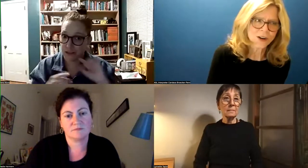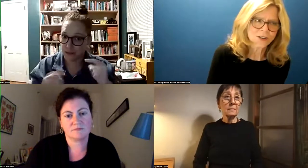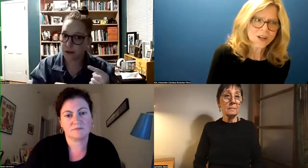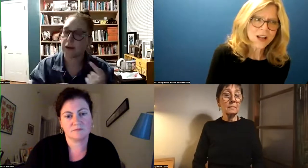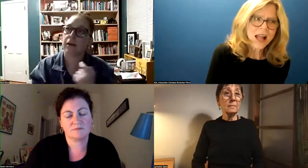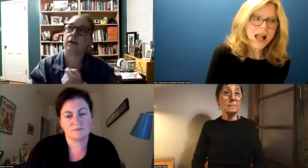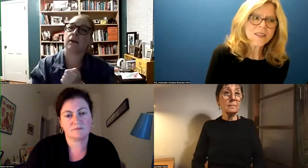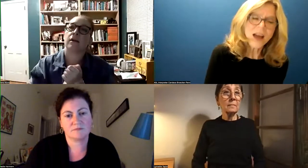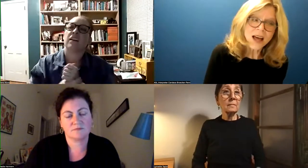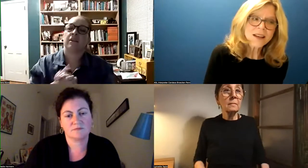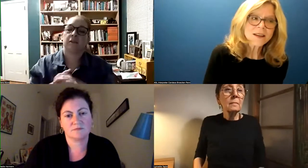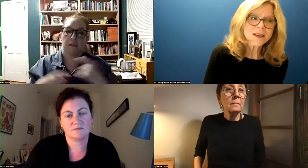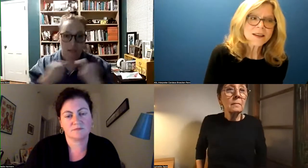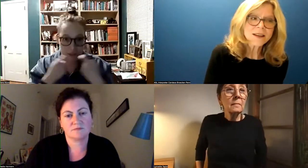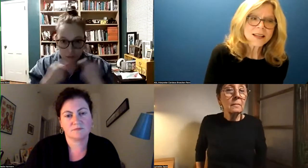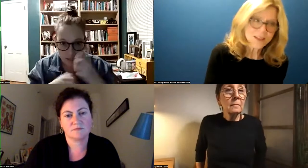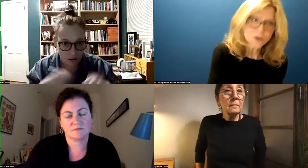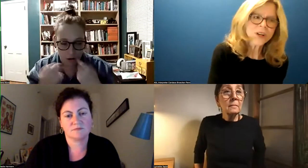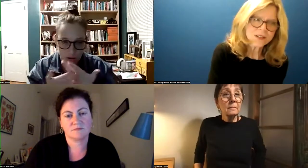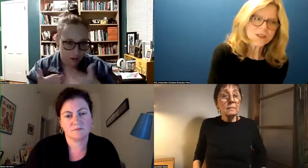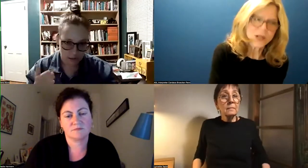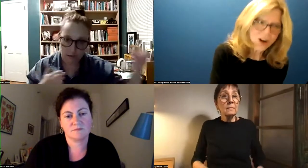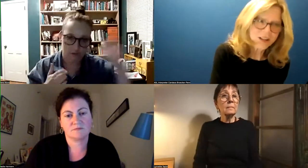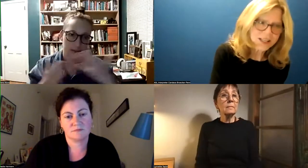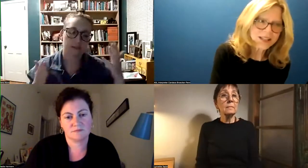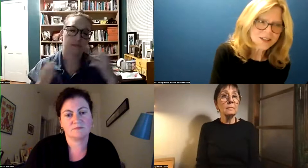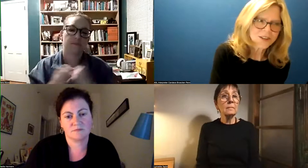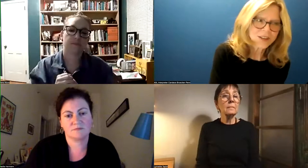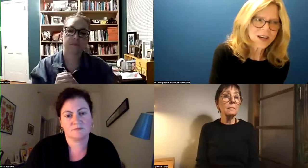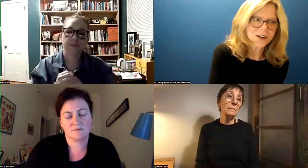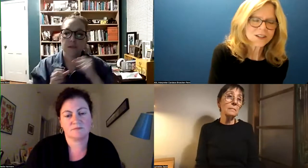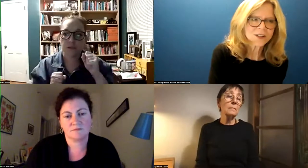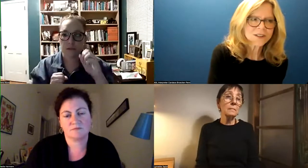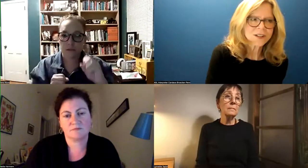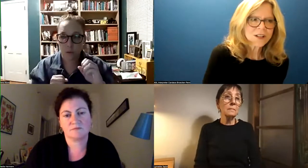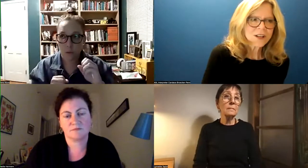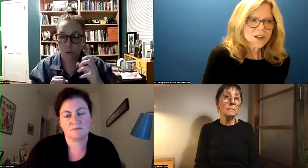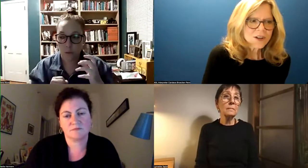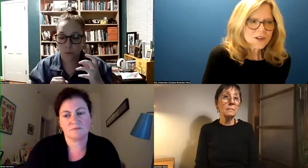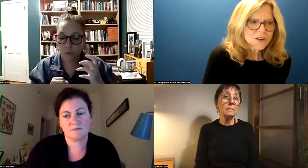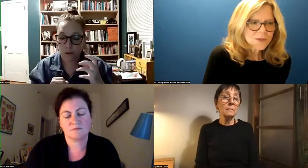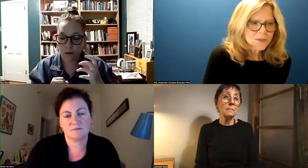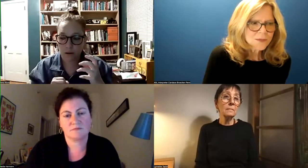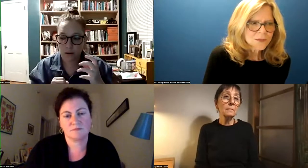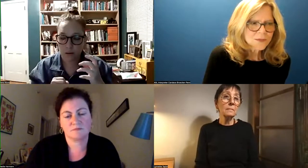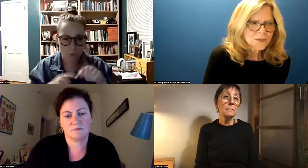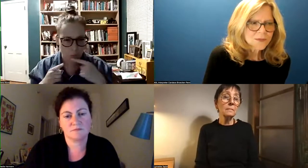getting hurt. And that in the book is the way Charlie gets hurt, the character.